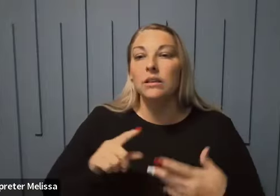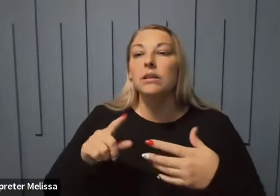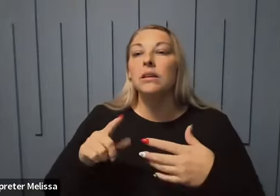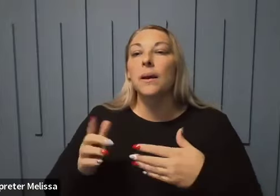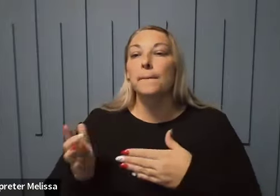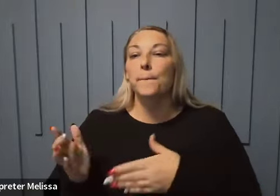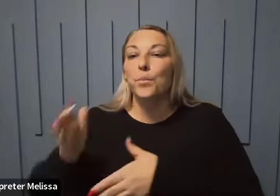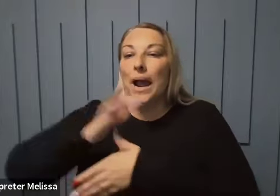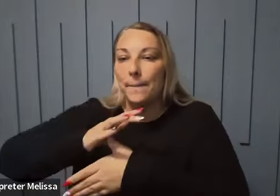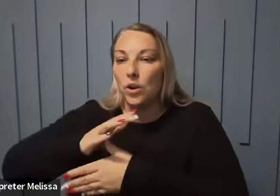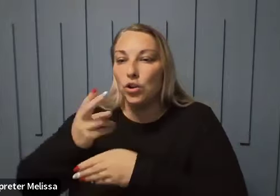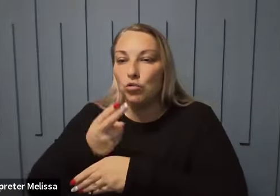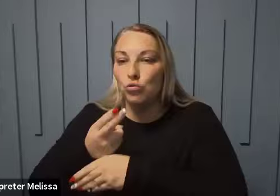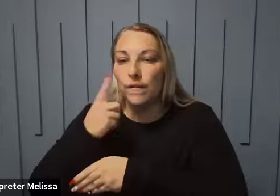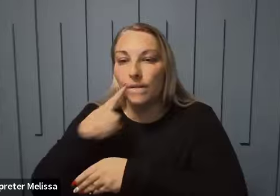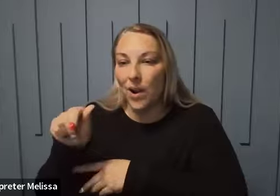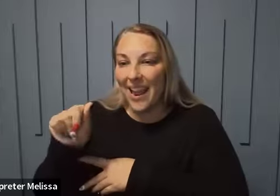form is signs.